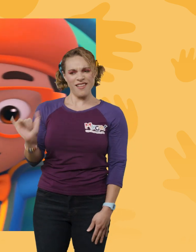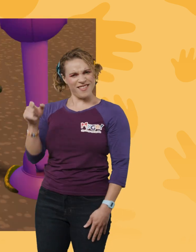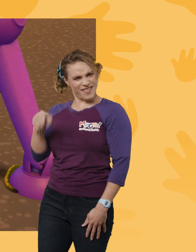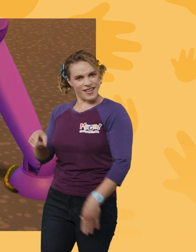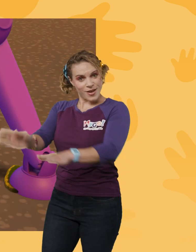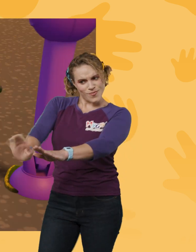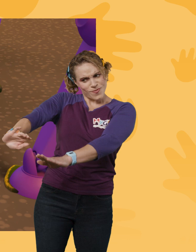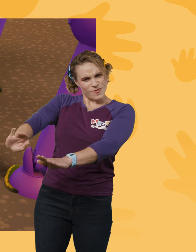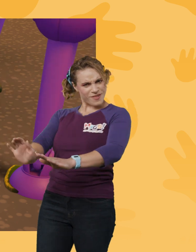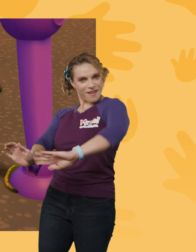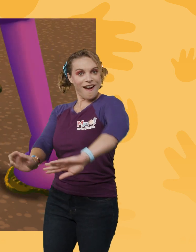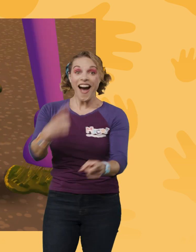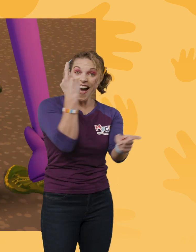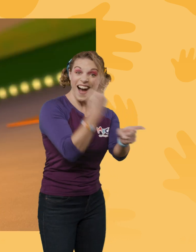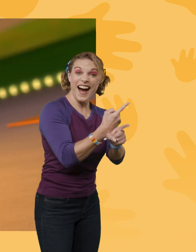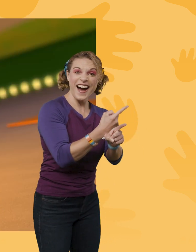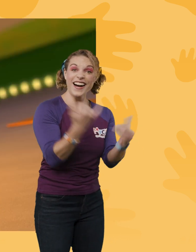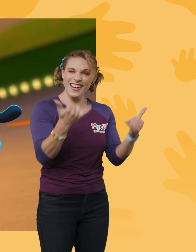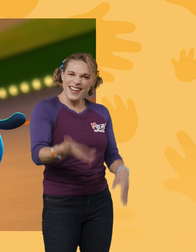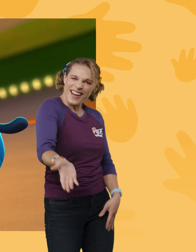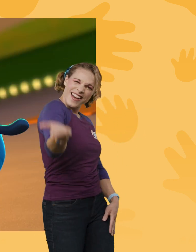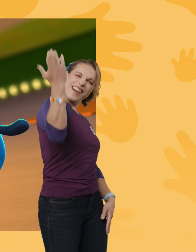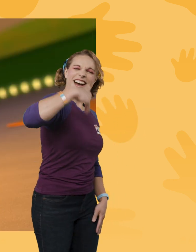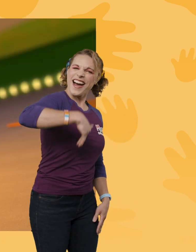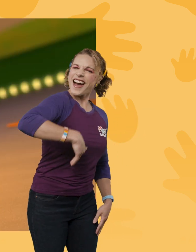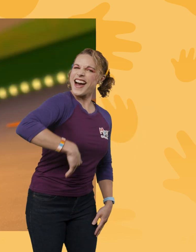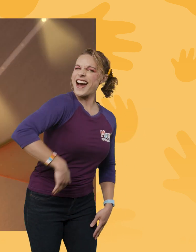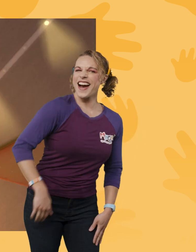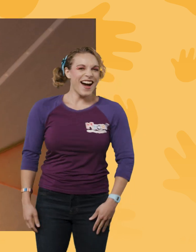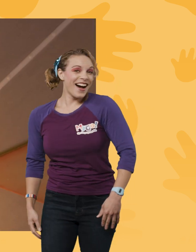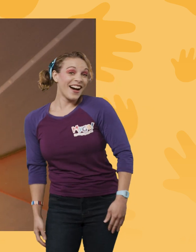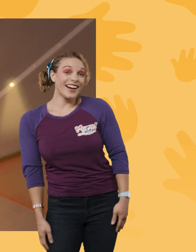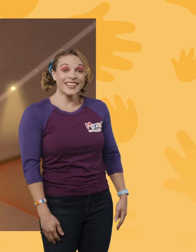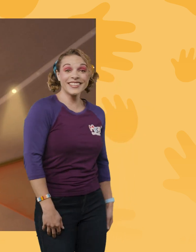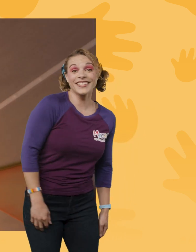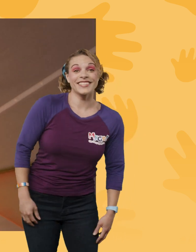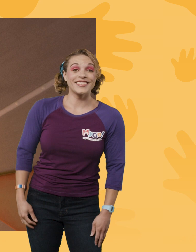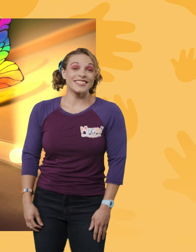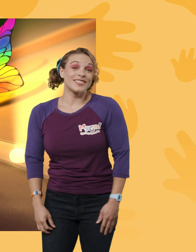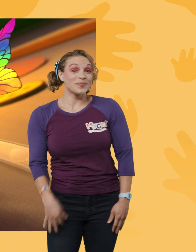Like this? You got it. Now let's hit it.